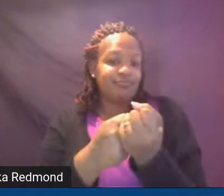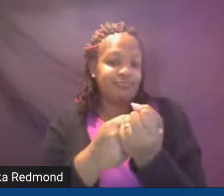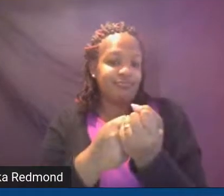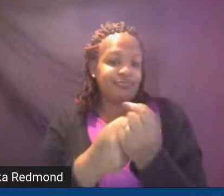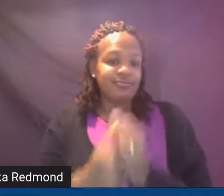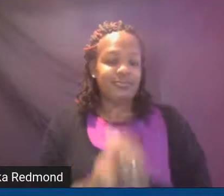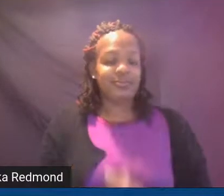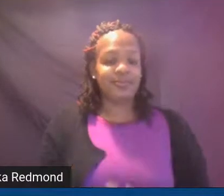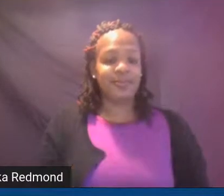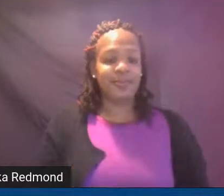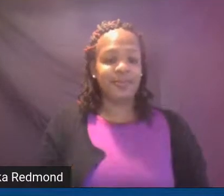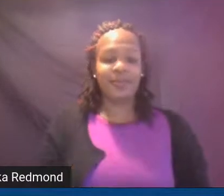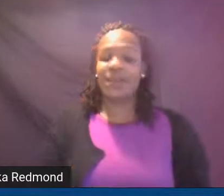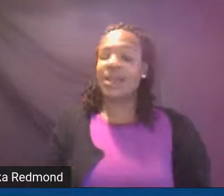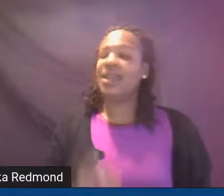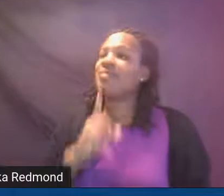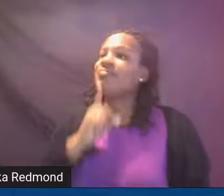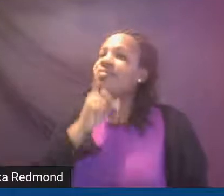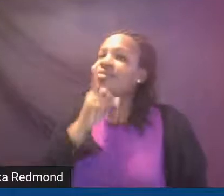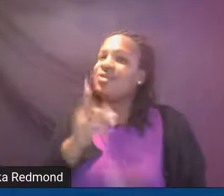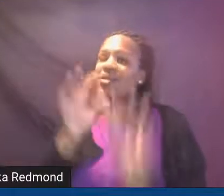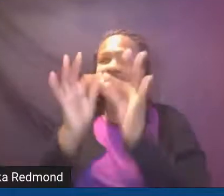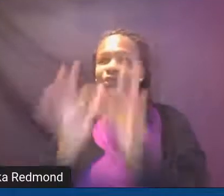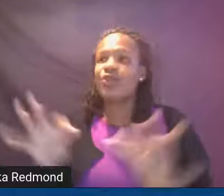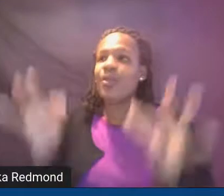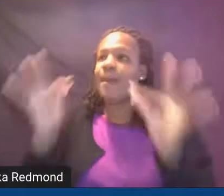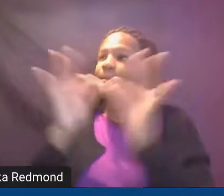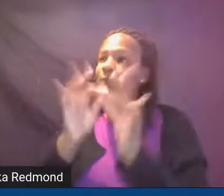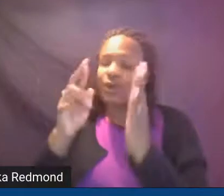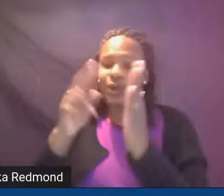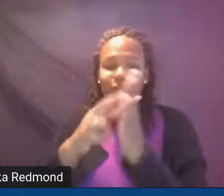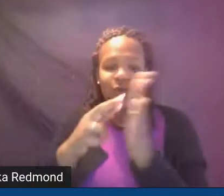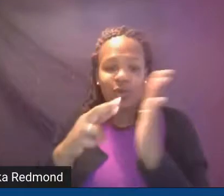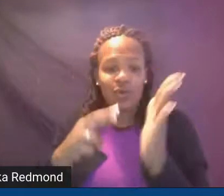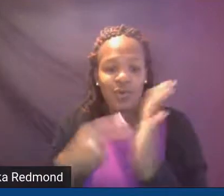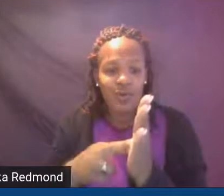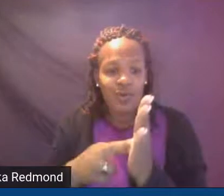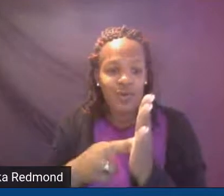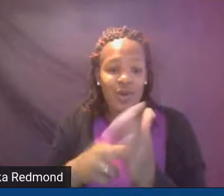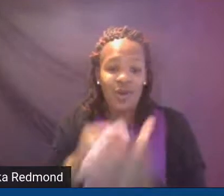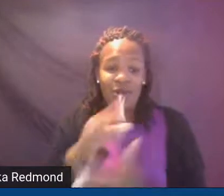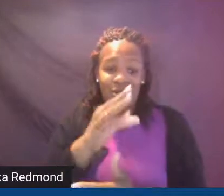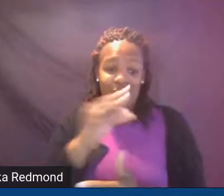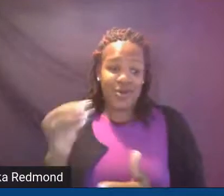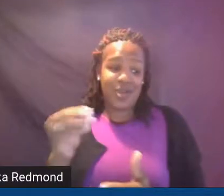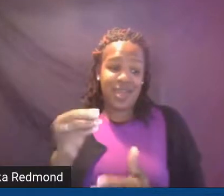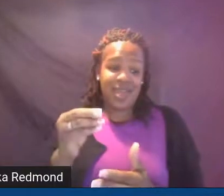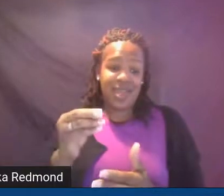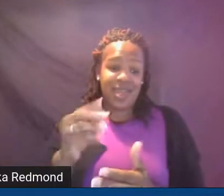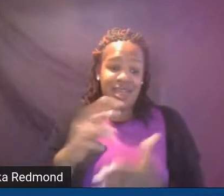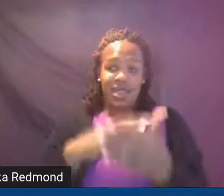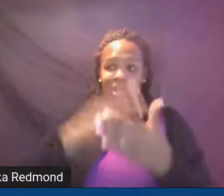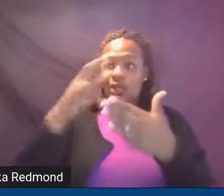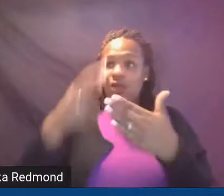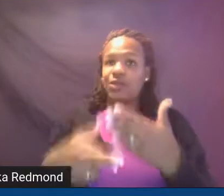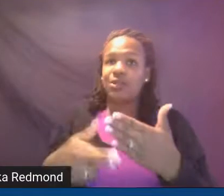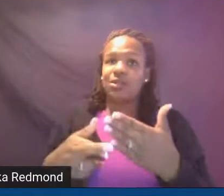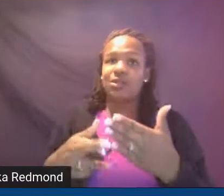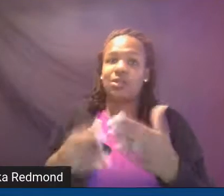It really is such an important role, and the consequences of it are so significant. You know,